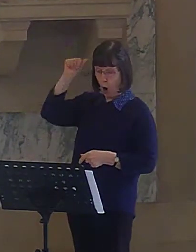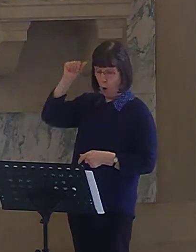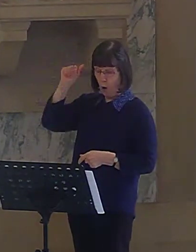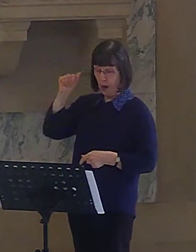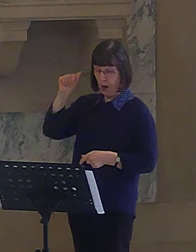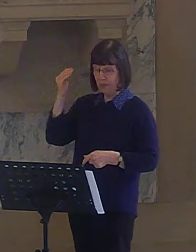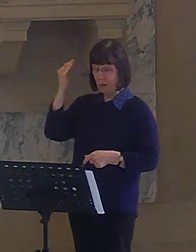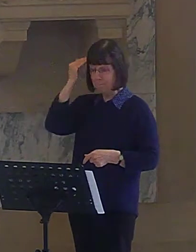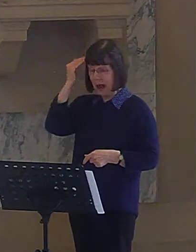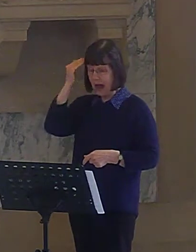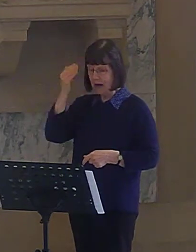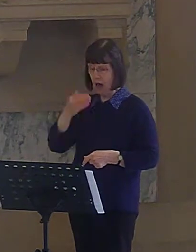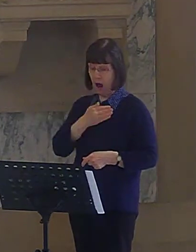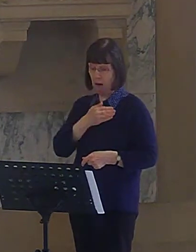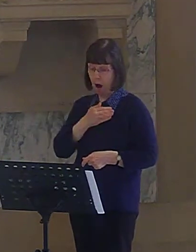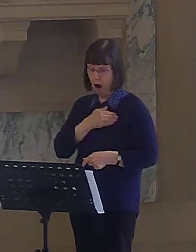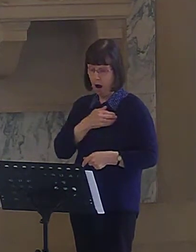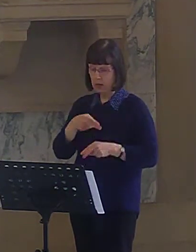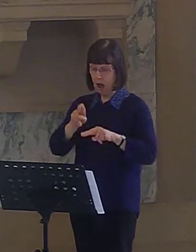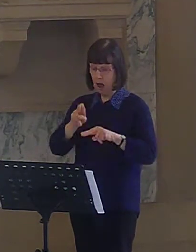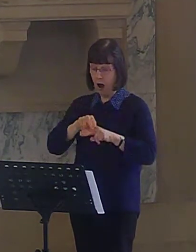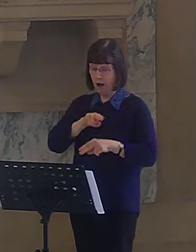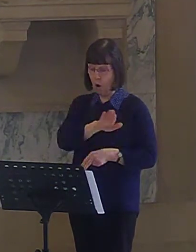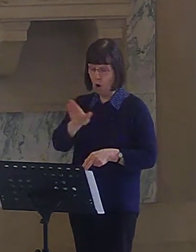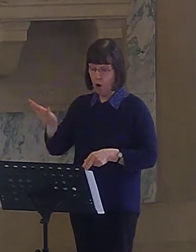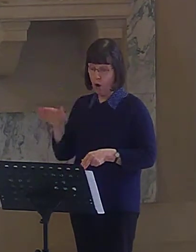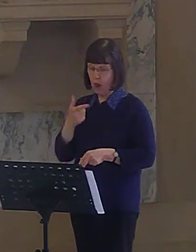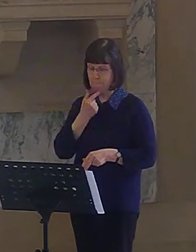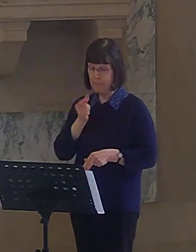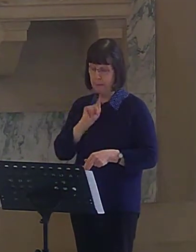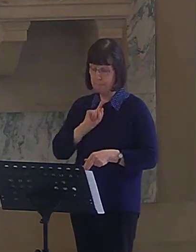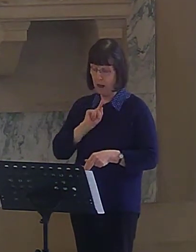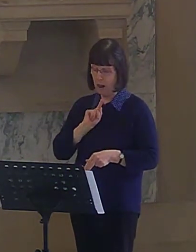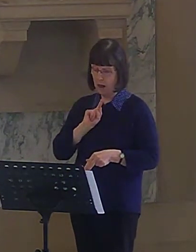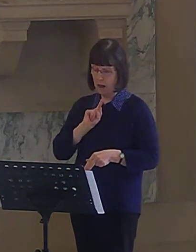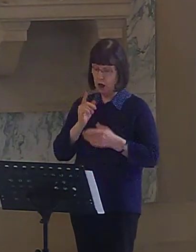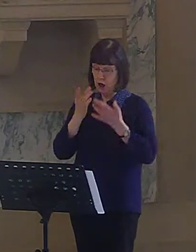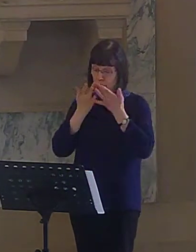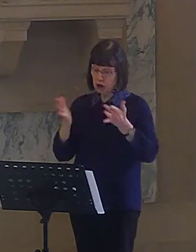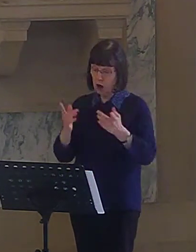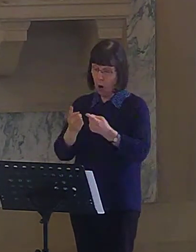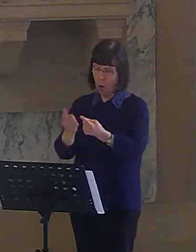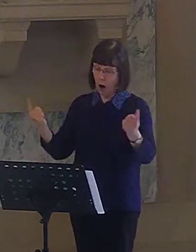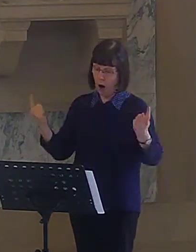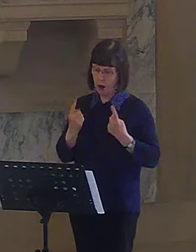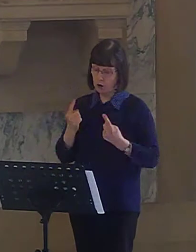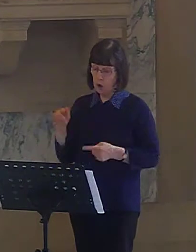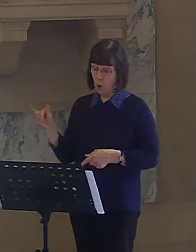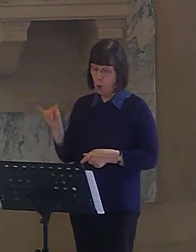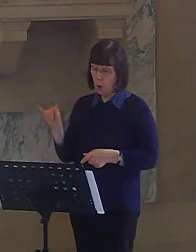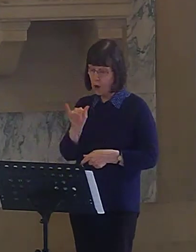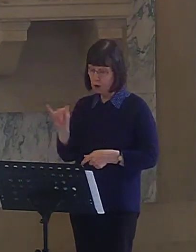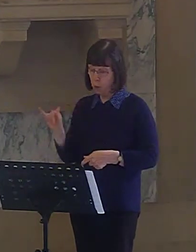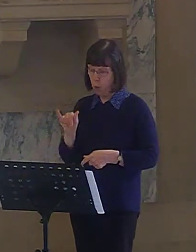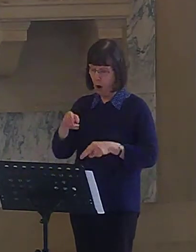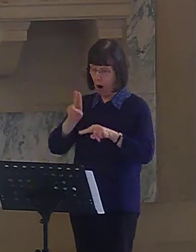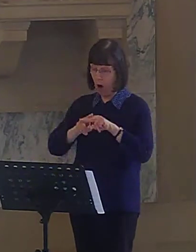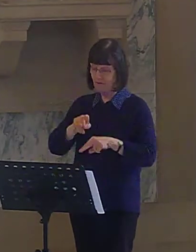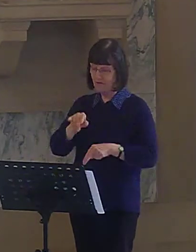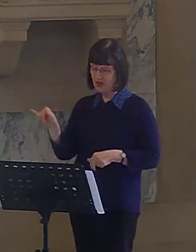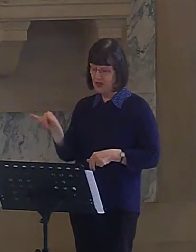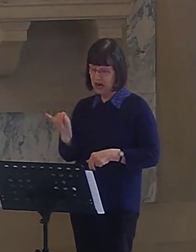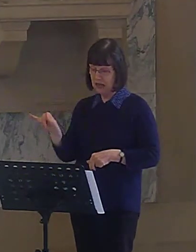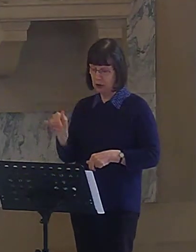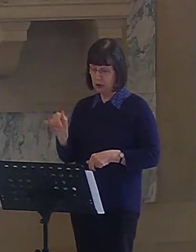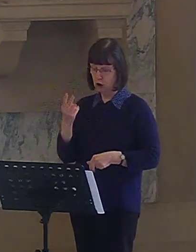Lord, you know the minds and hearts of all people. Show us which one of these two